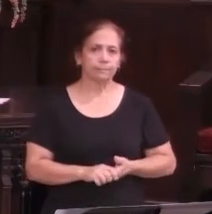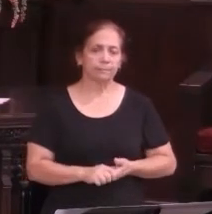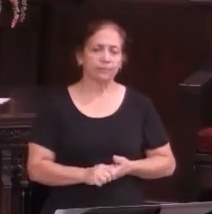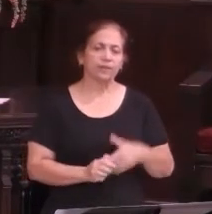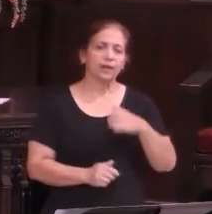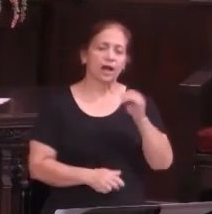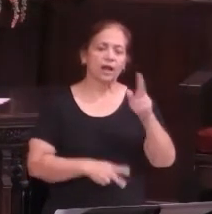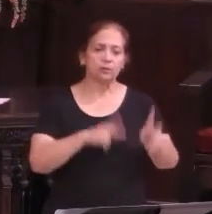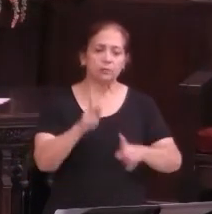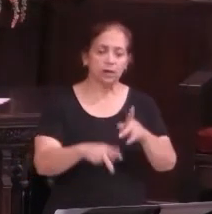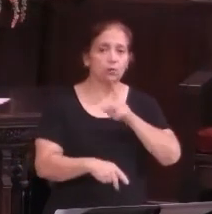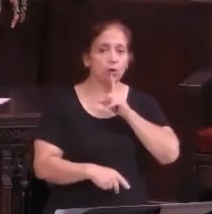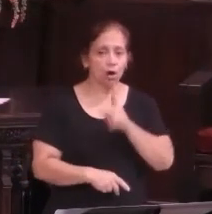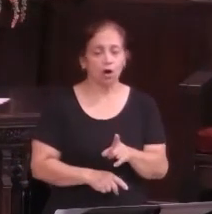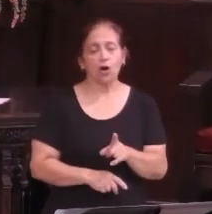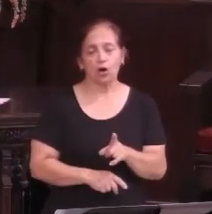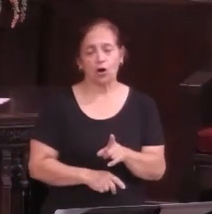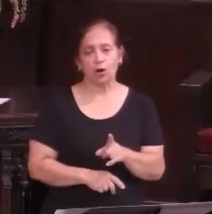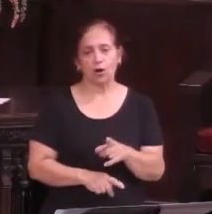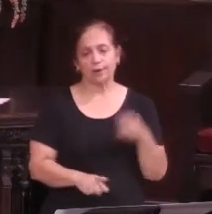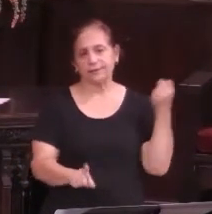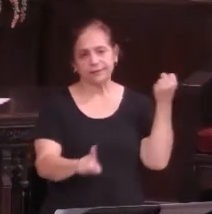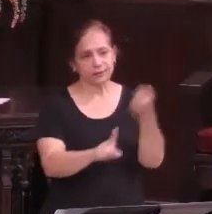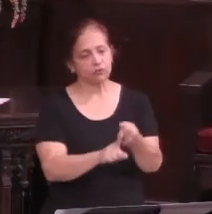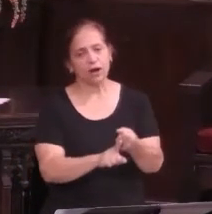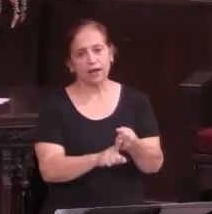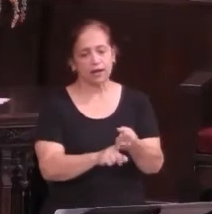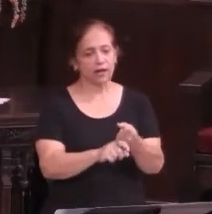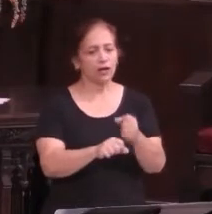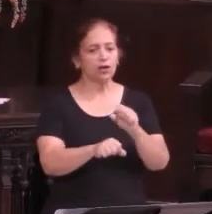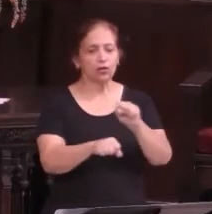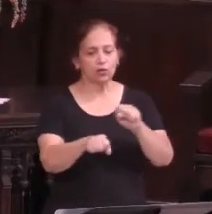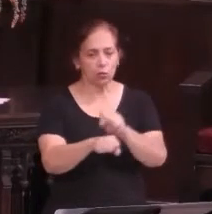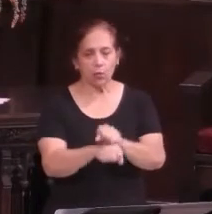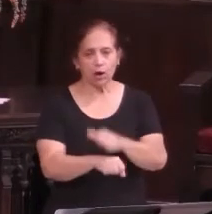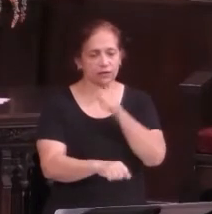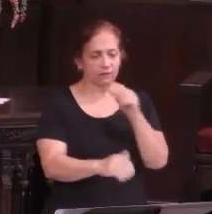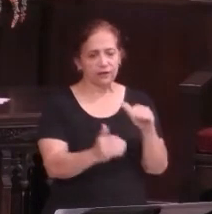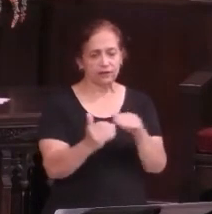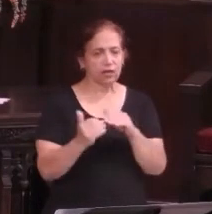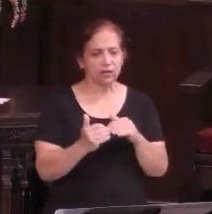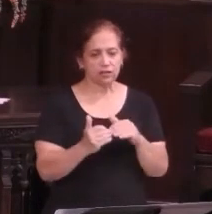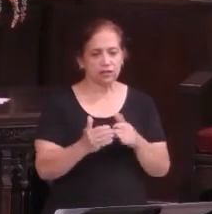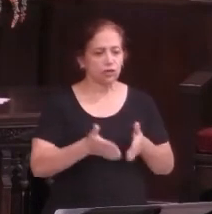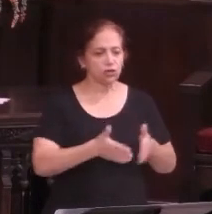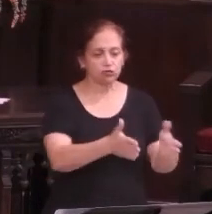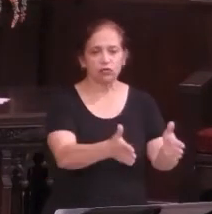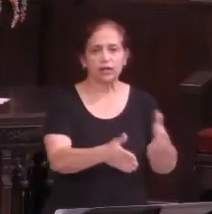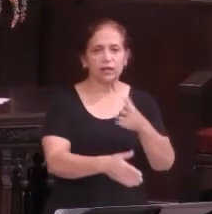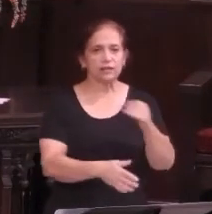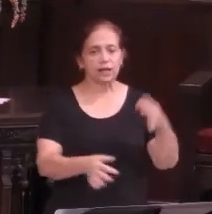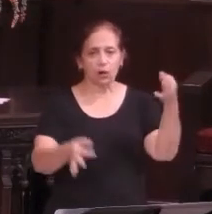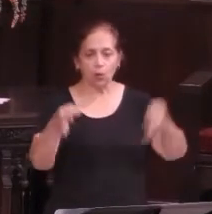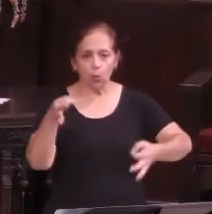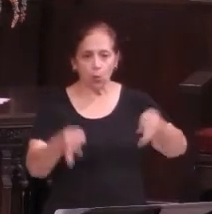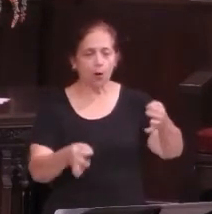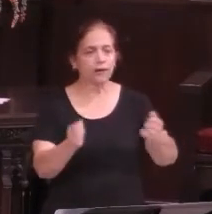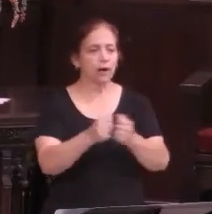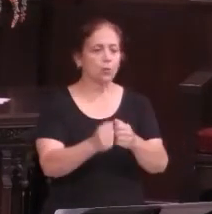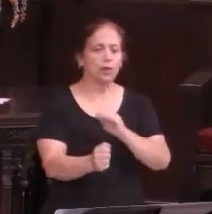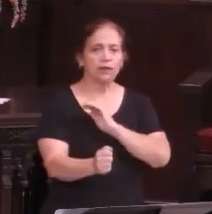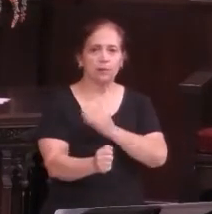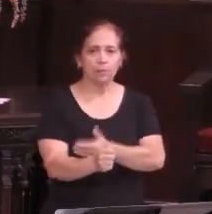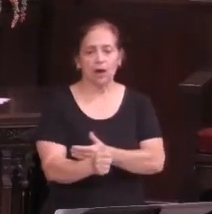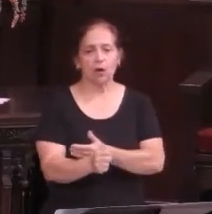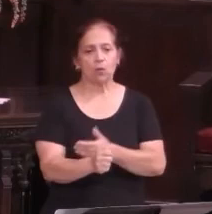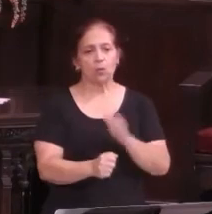And people are indeed striking the rocks of injustice in the streets and in the courts, and with the power